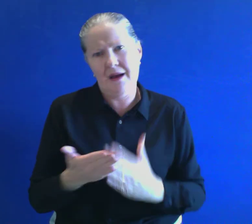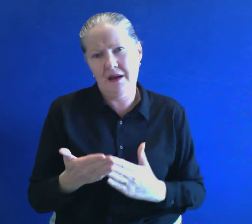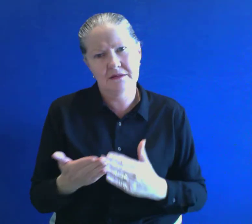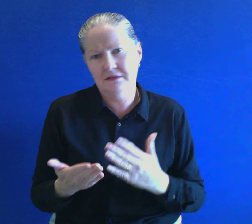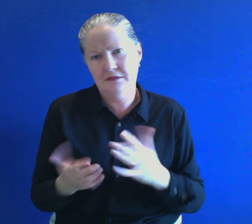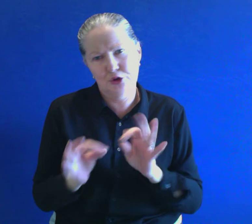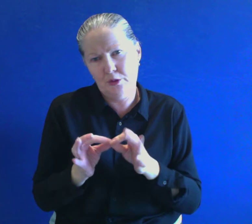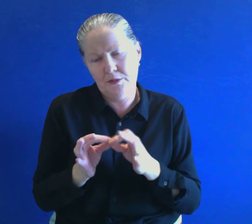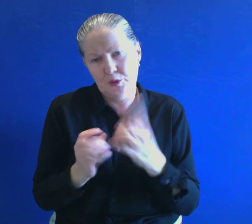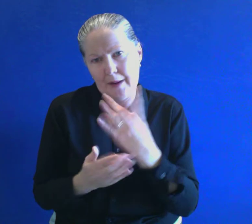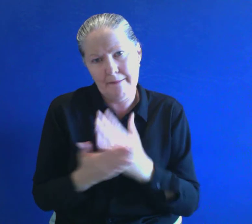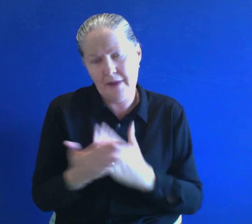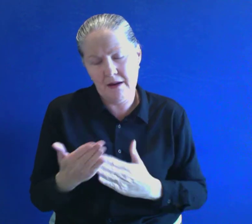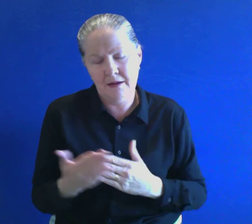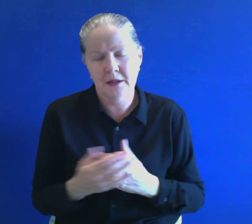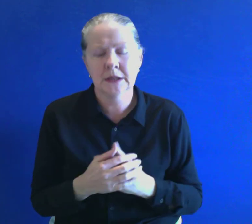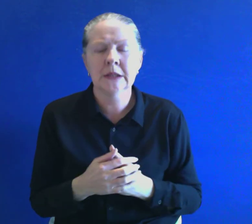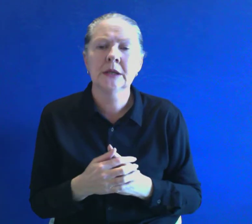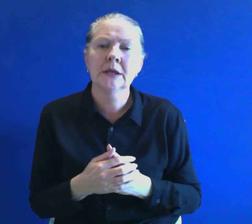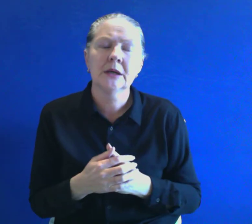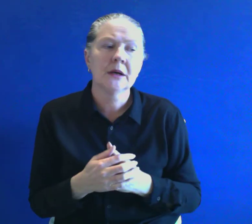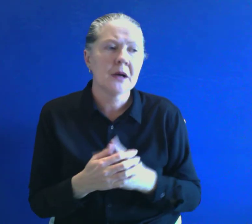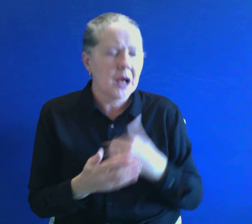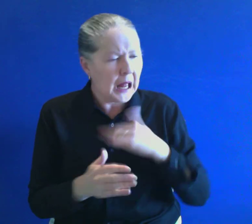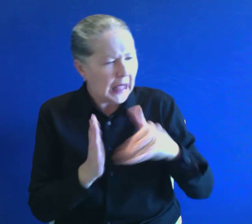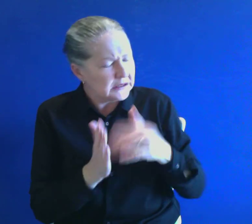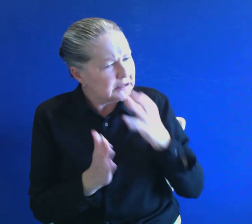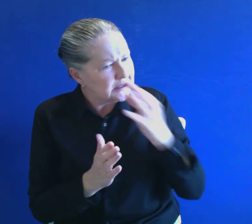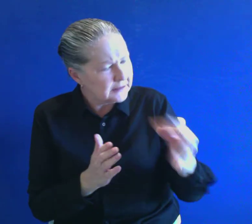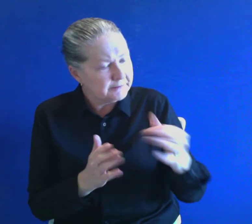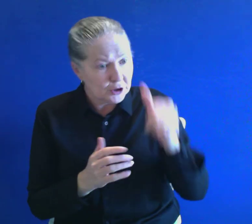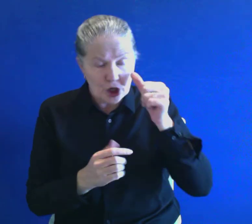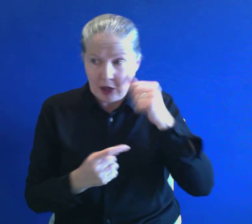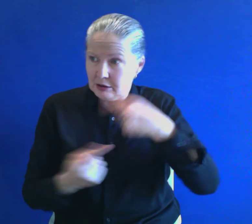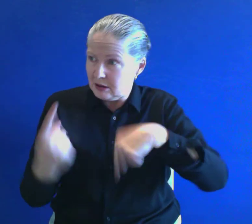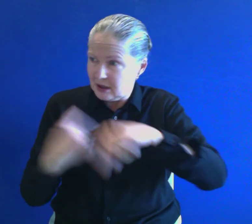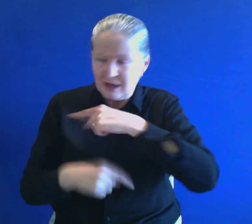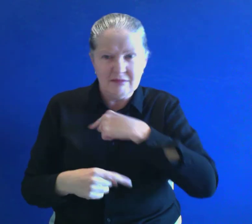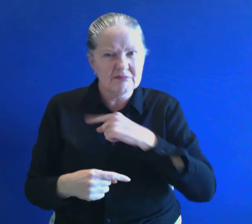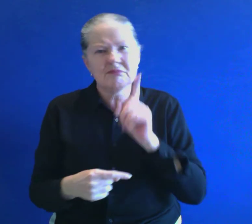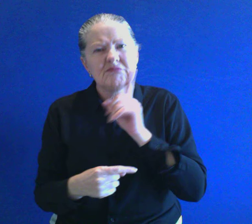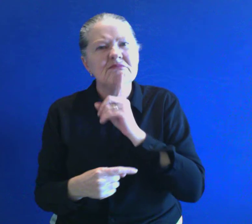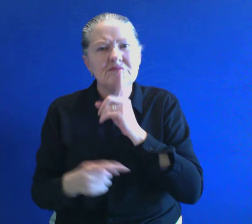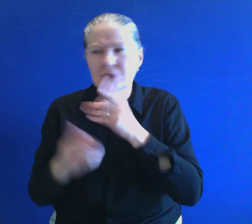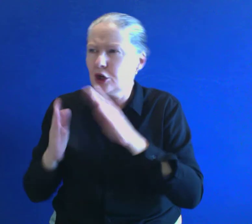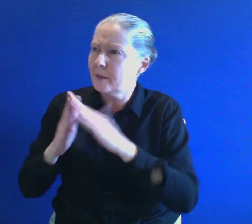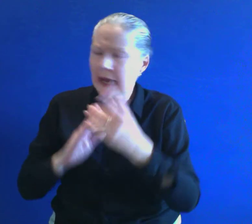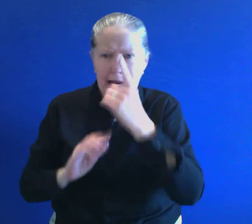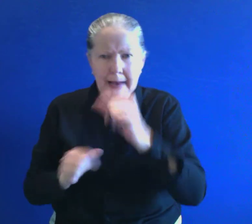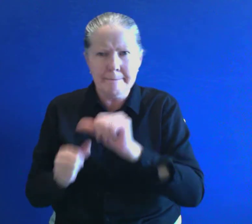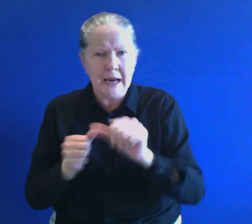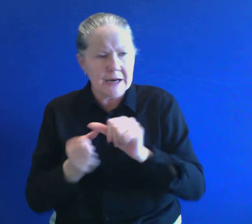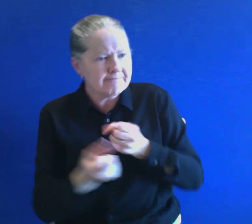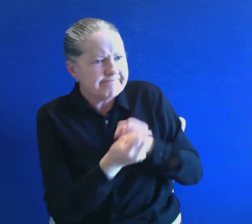And just lastly, how could we in society be better allies for people in the deaf community? Well that's a